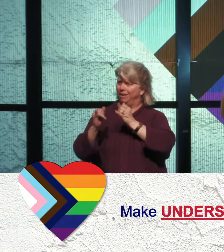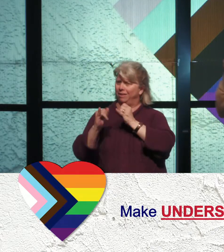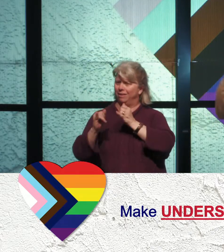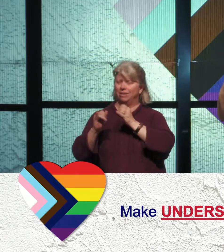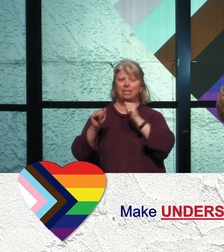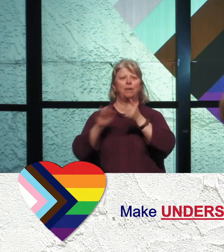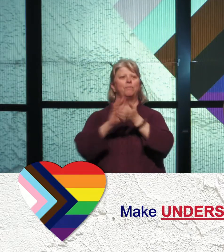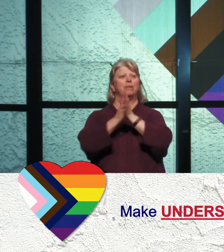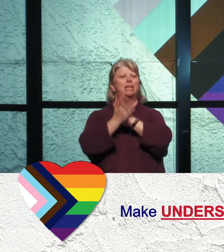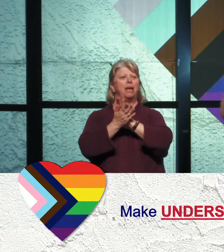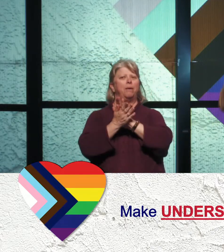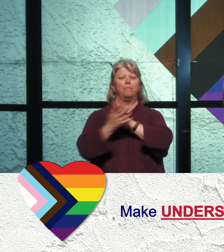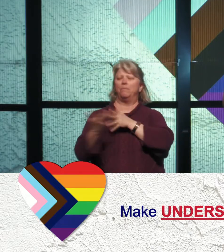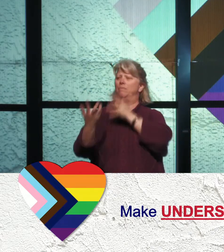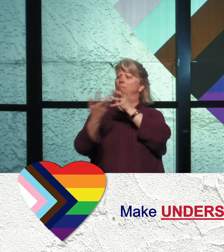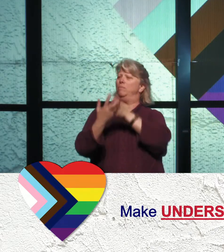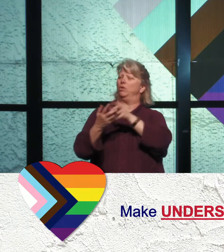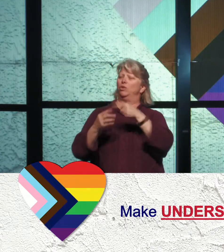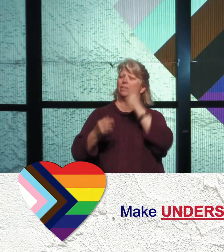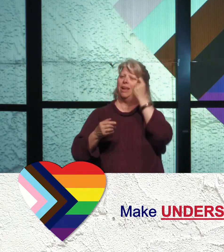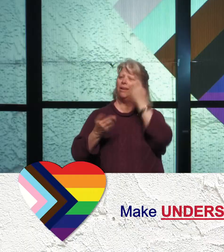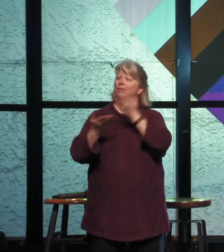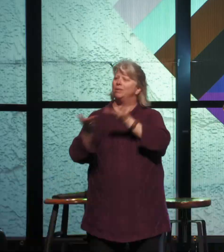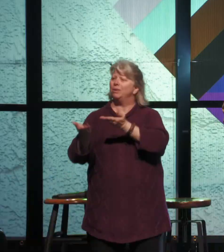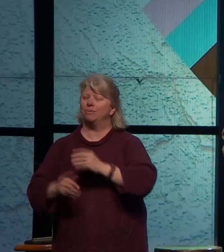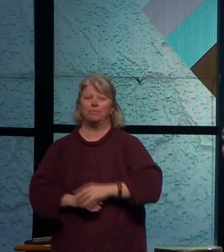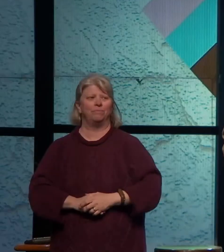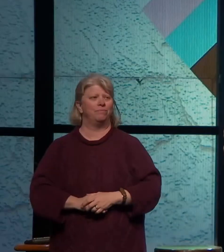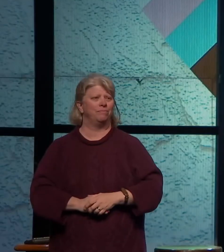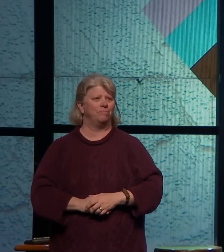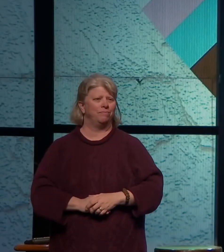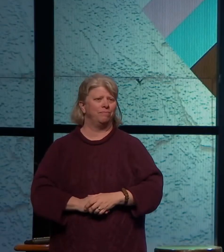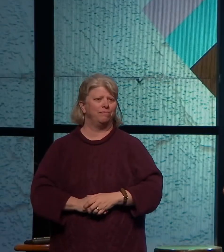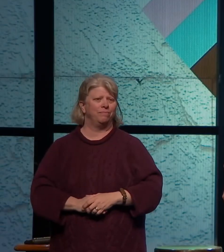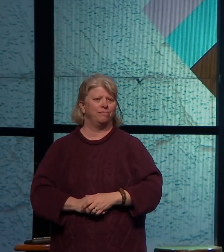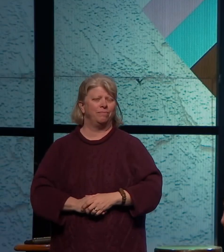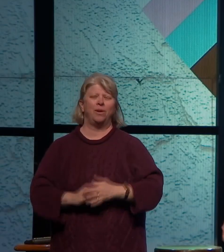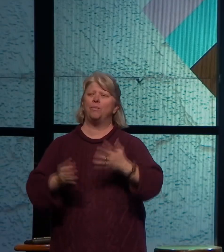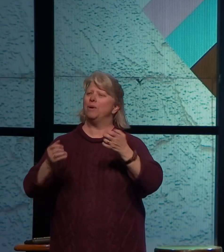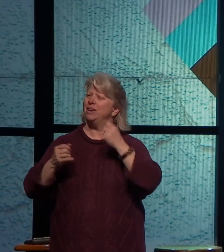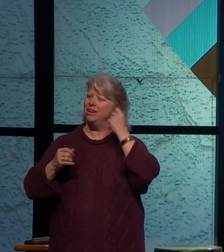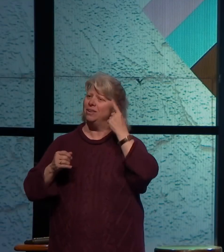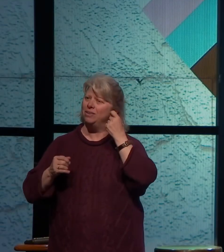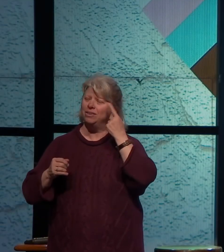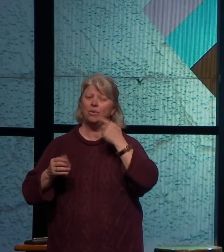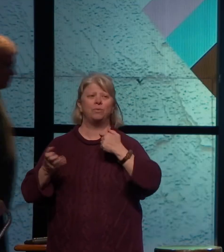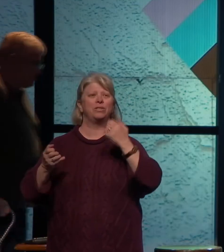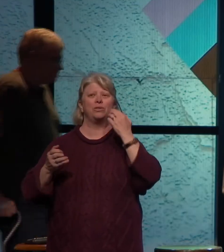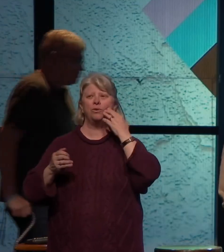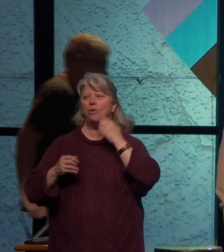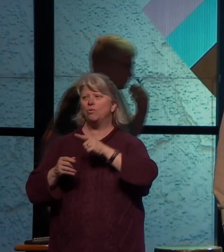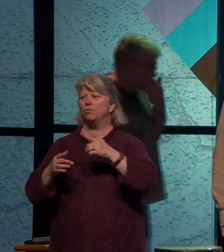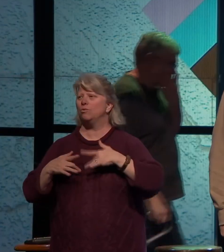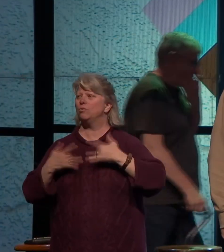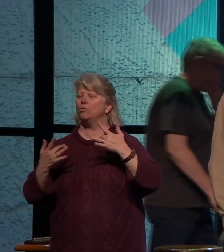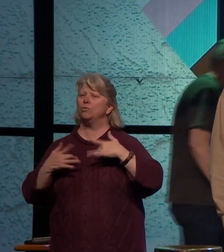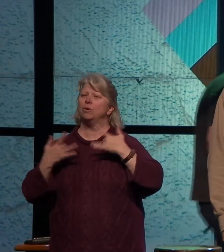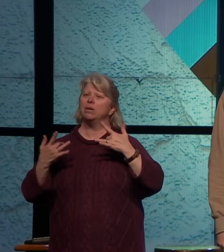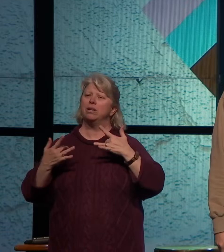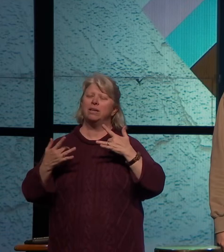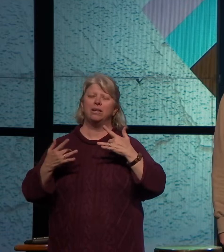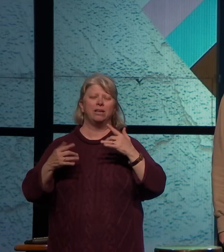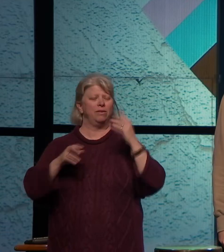you can become a cog in my wheel, but just to understand you. Like I want to understand, and I want to know what you're doing under your fig